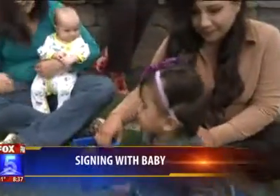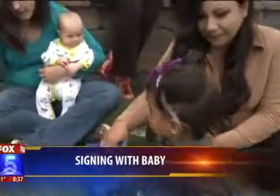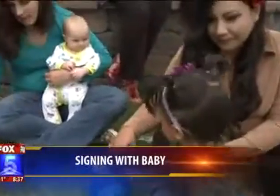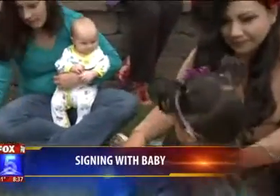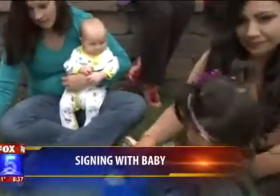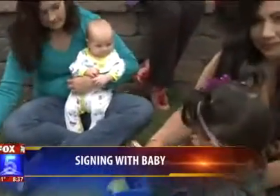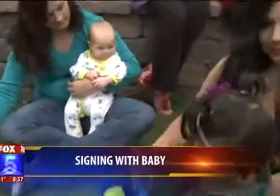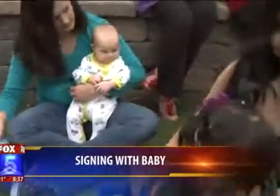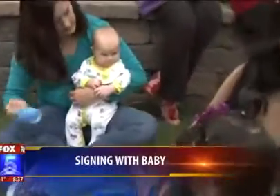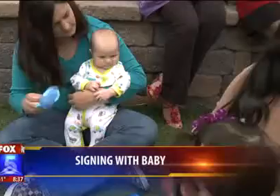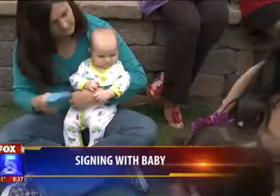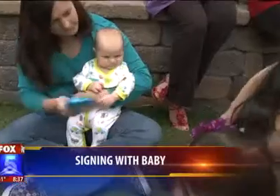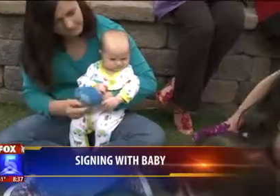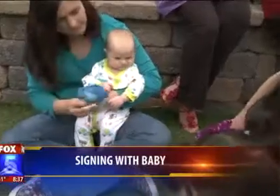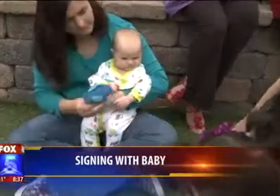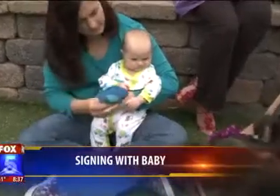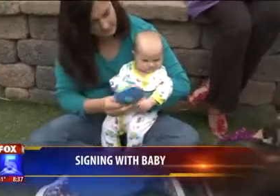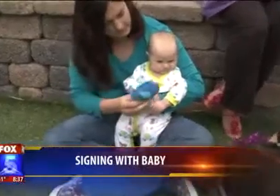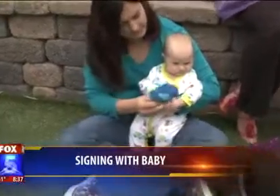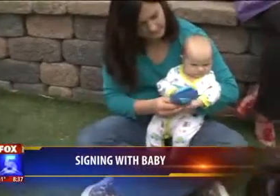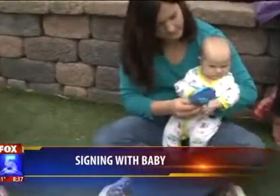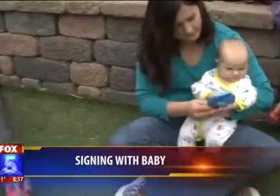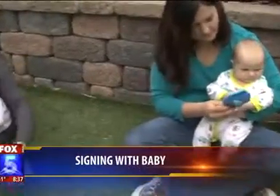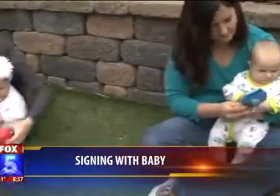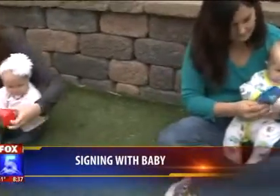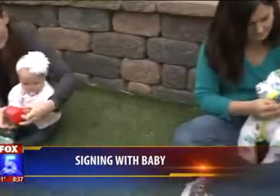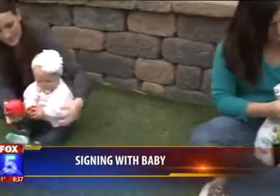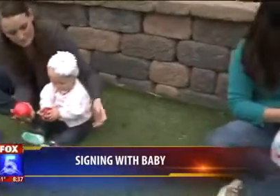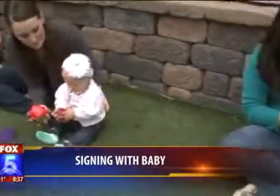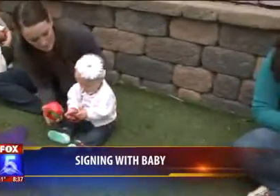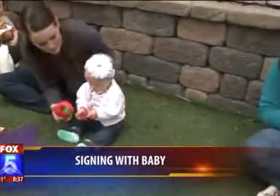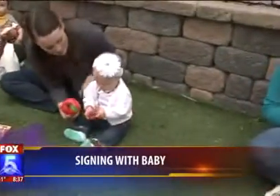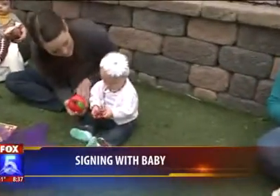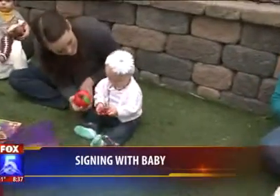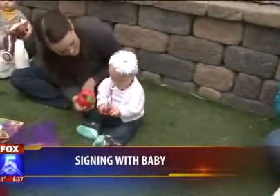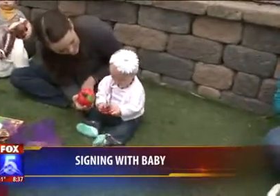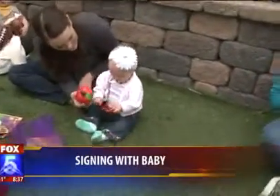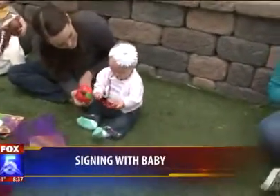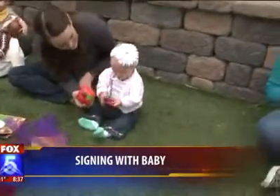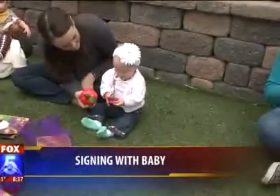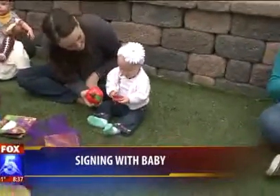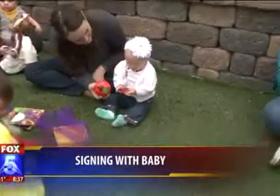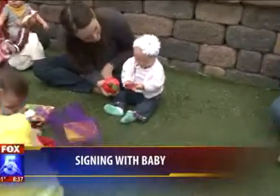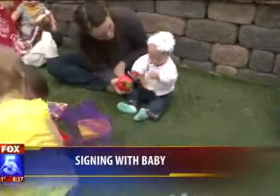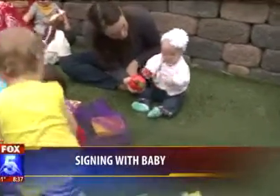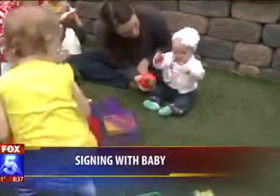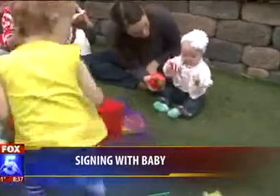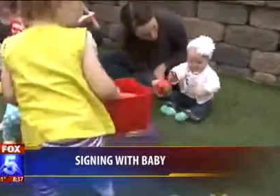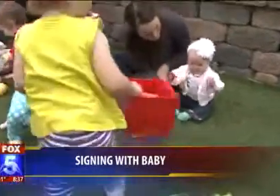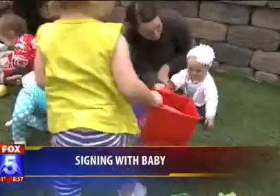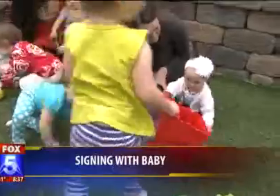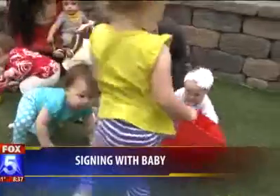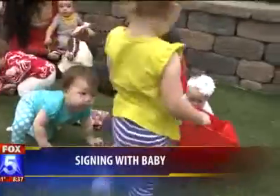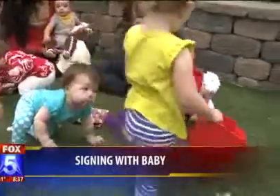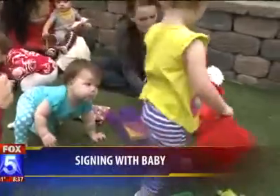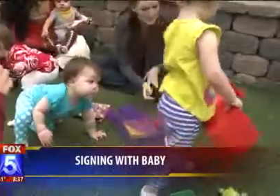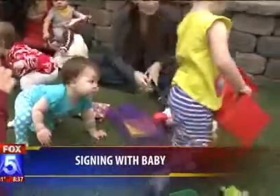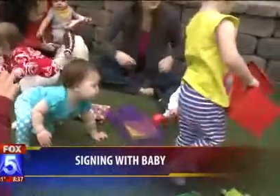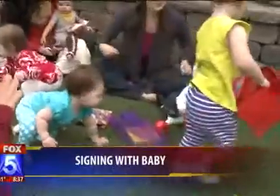3 spoken words at their 12 months. So by signing with your baby, it will help them speak faster? It helps them to develop